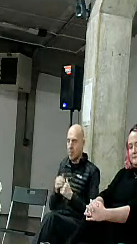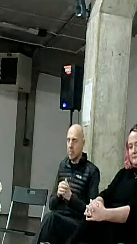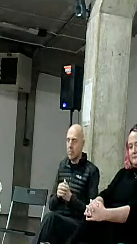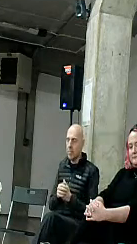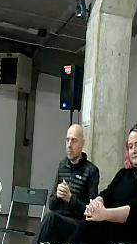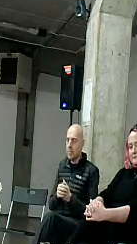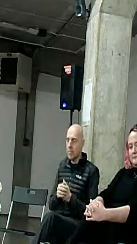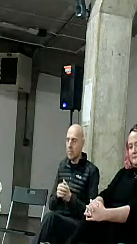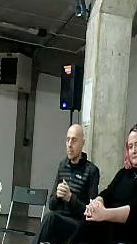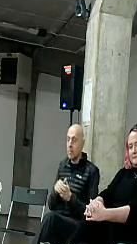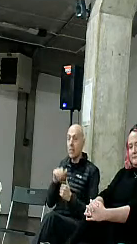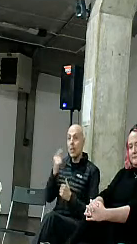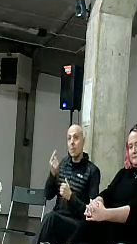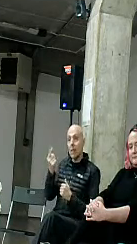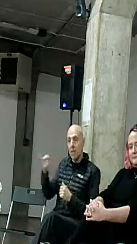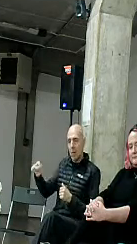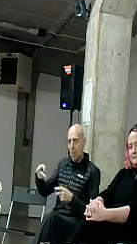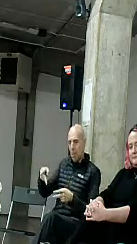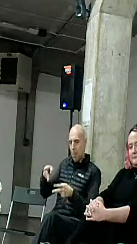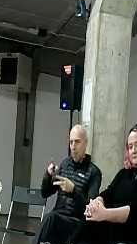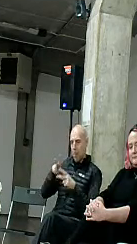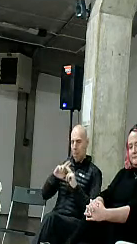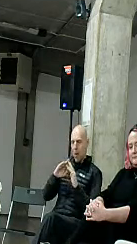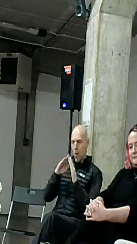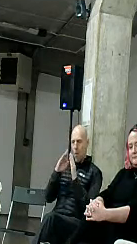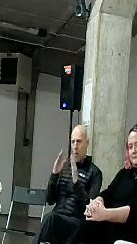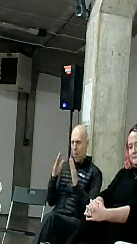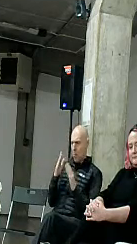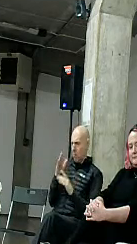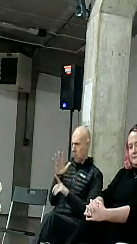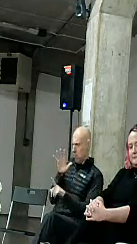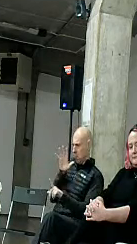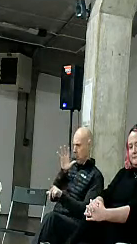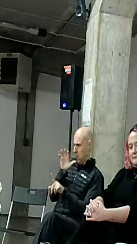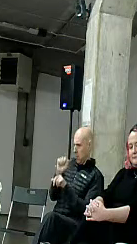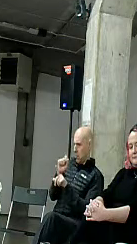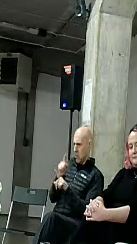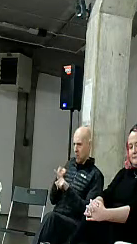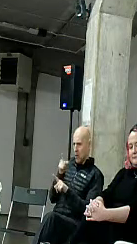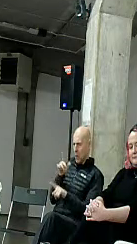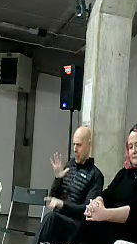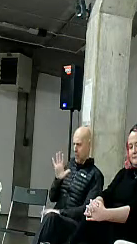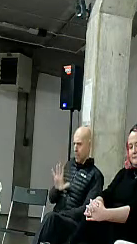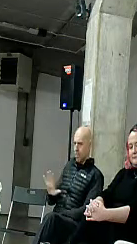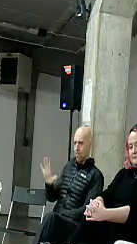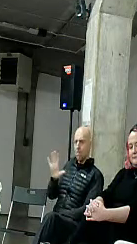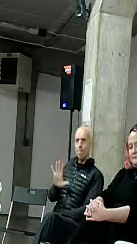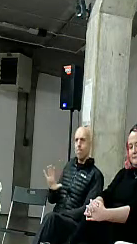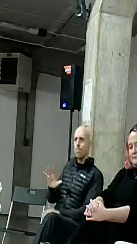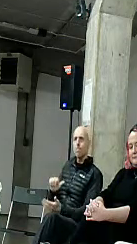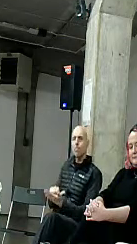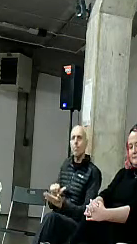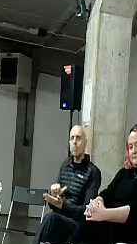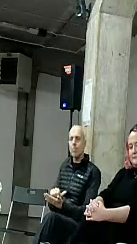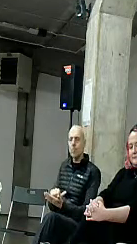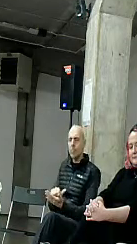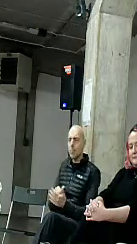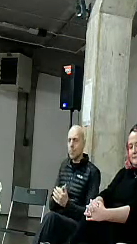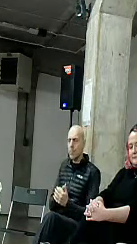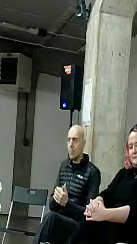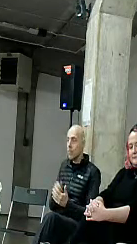He then came home, and it appeared immediately that he was not himself. He'd never had